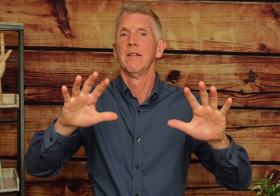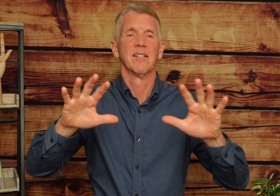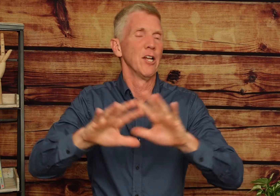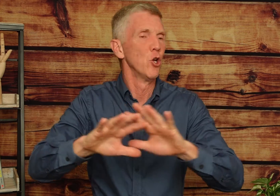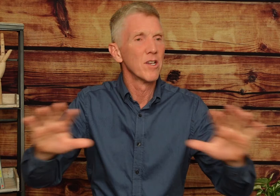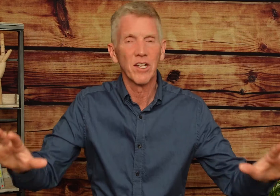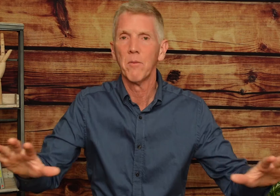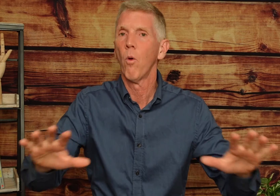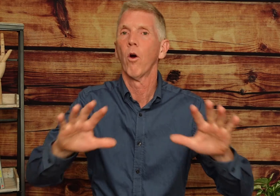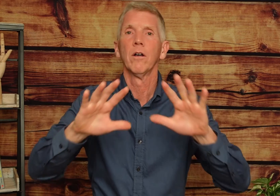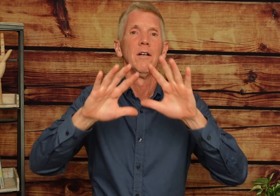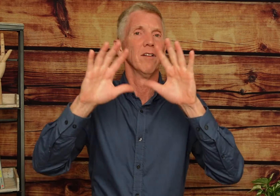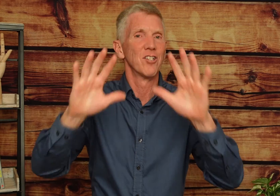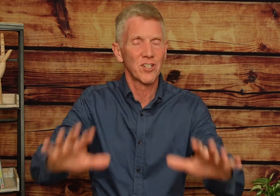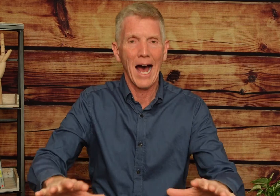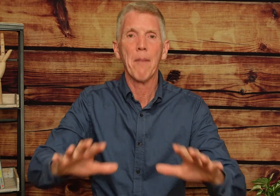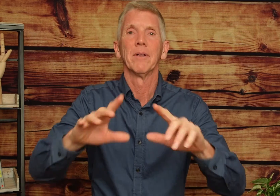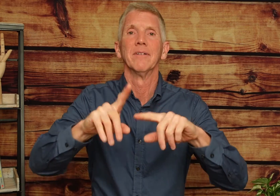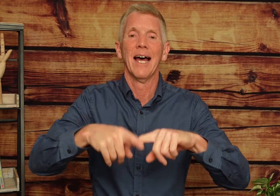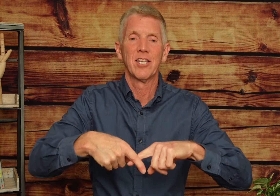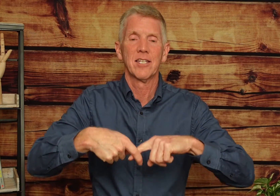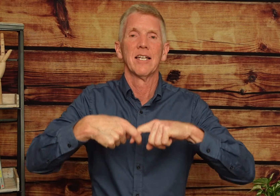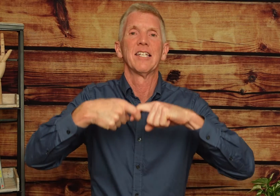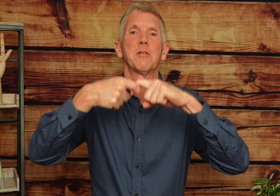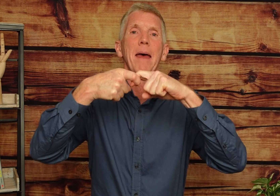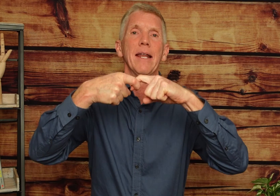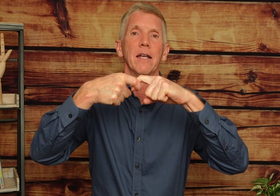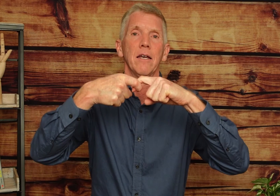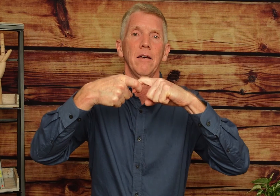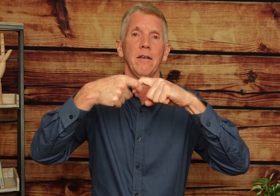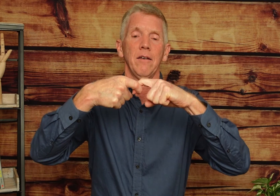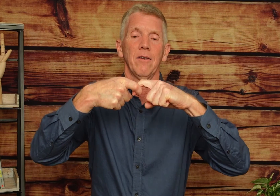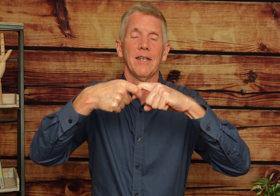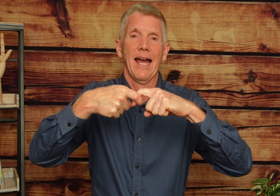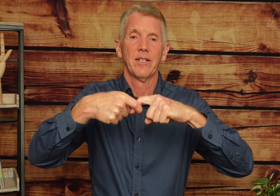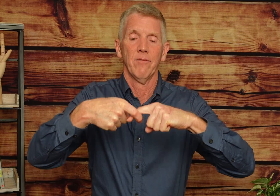not do this anymore. Let's stop. Let's suspend the activity.